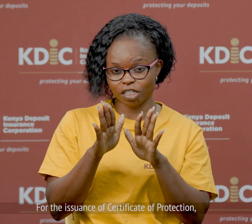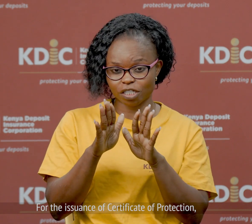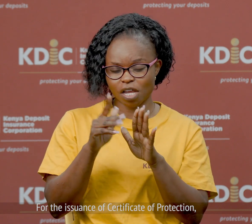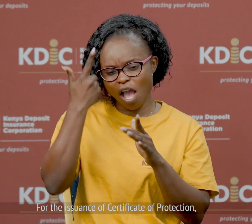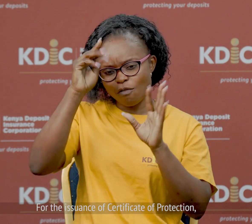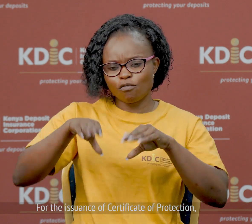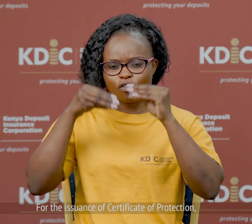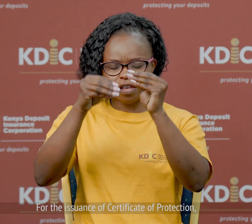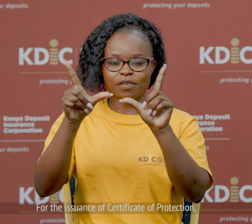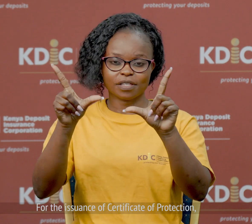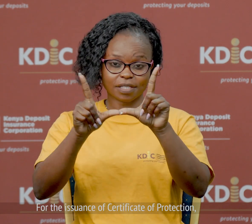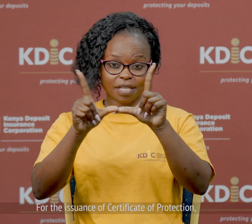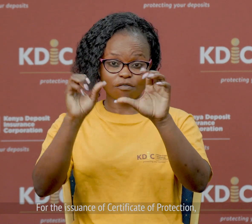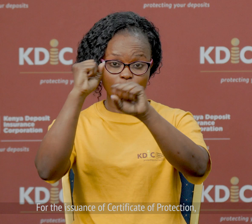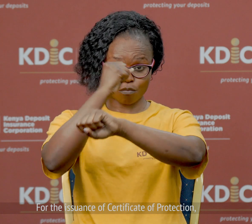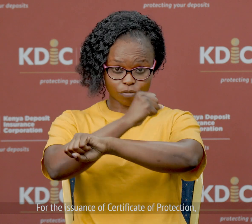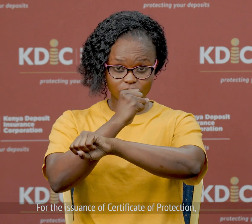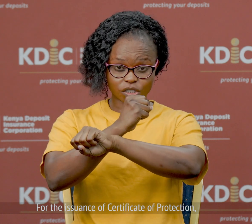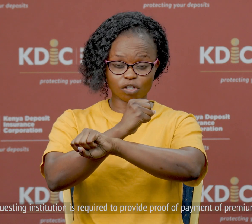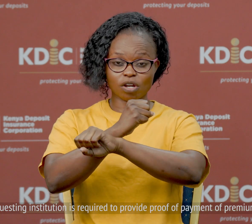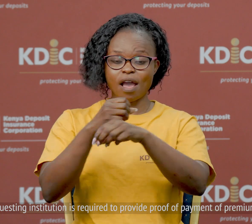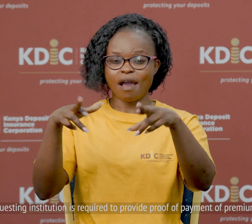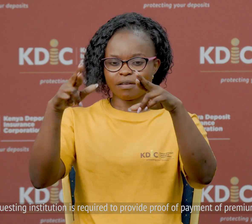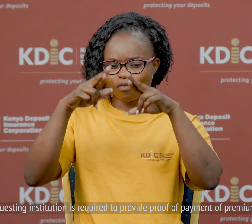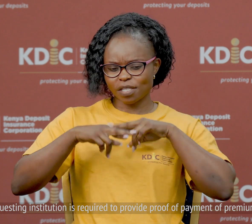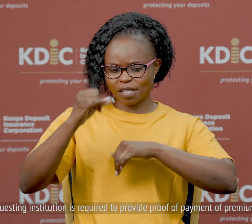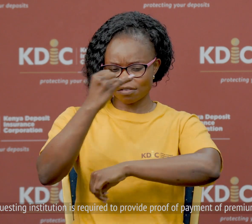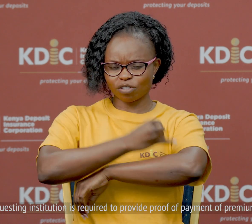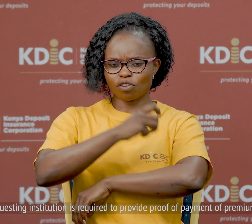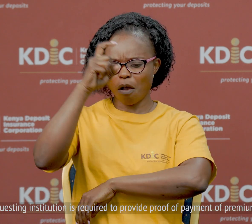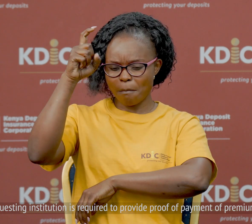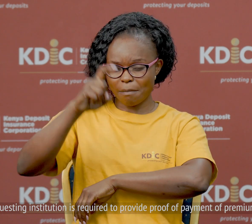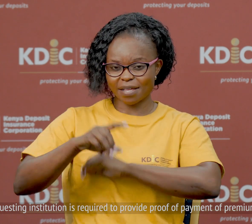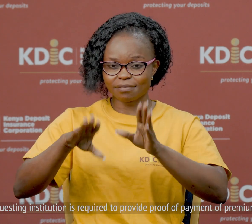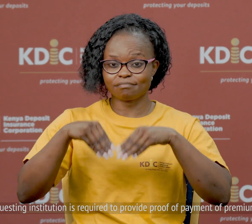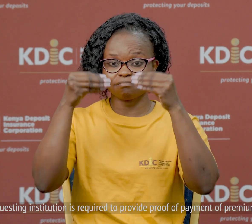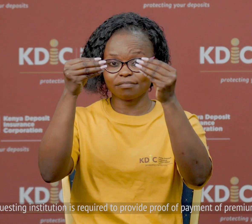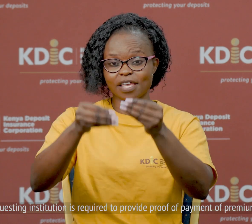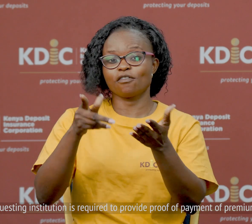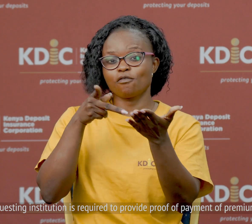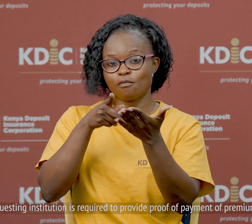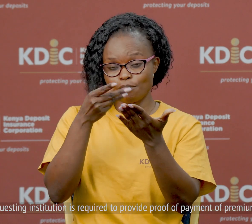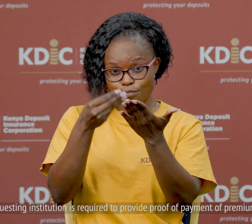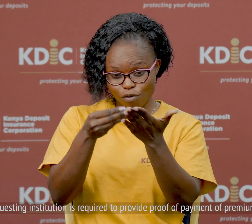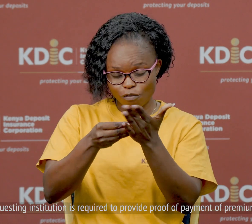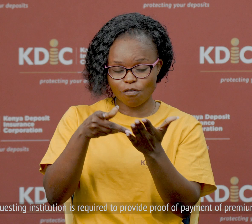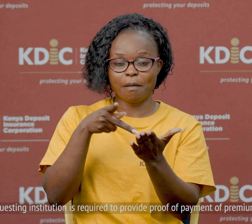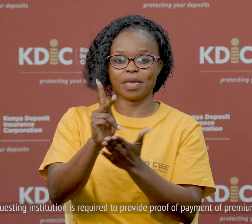the issuance of Certificate of Protection, the requesting institution is required to provide proof of payment of